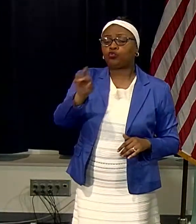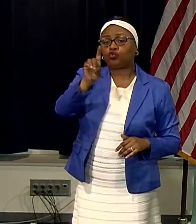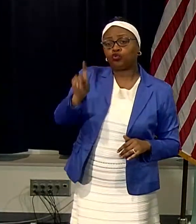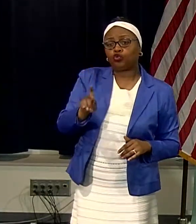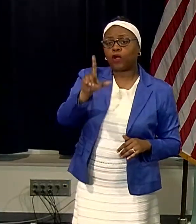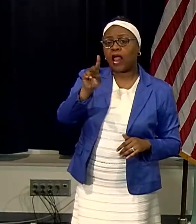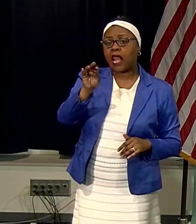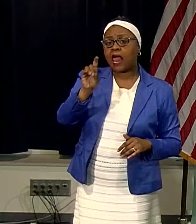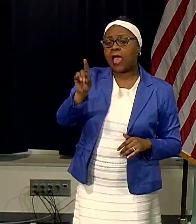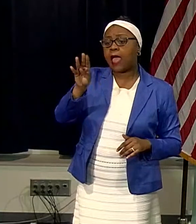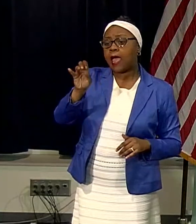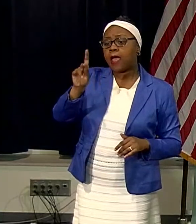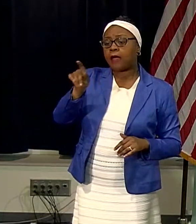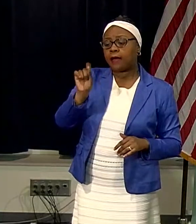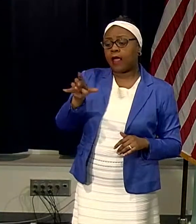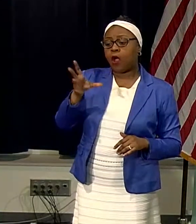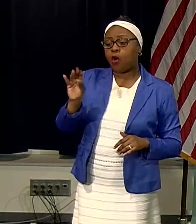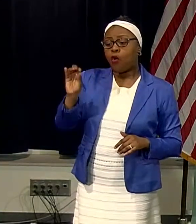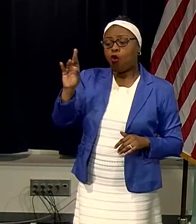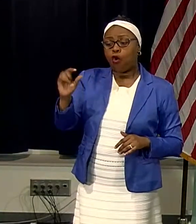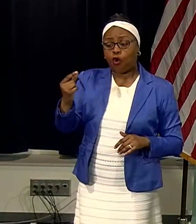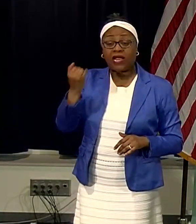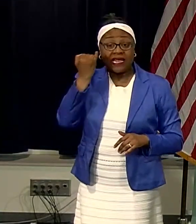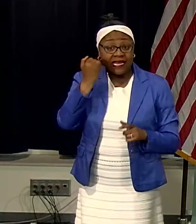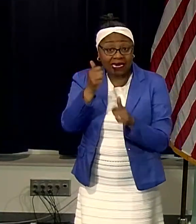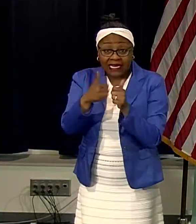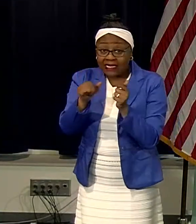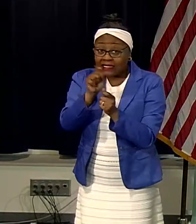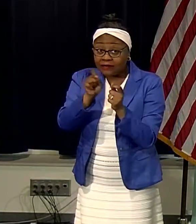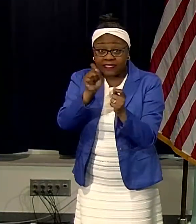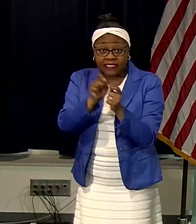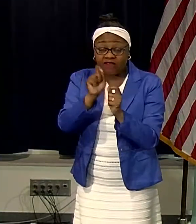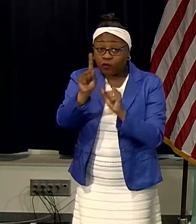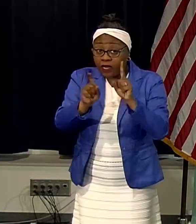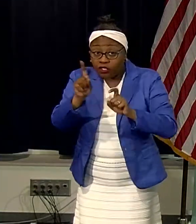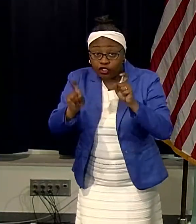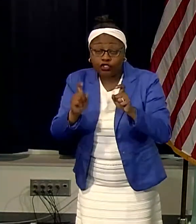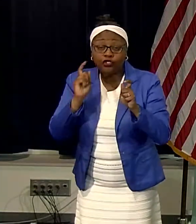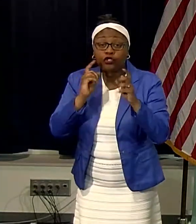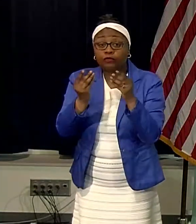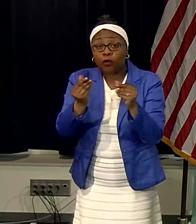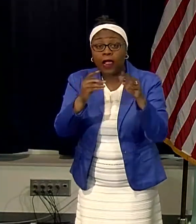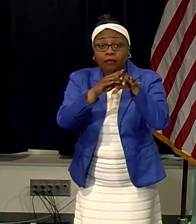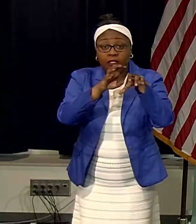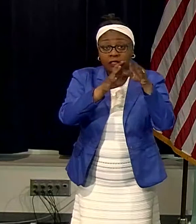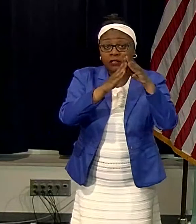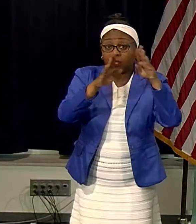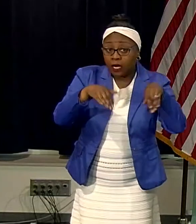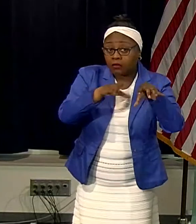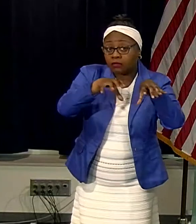landreuse@detroitlandbank.org. Also, if you have any specific questions regarding properties or anything else, you can reach us at